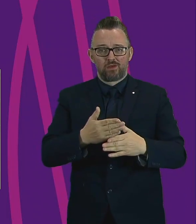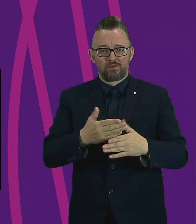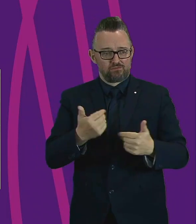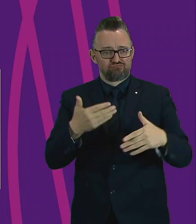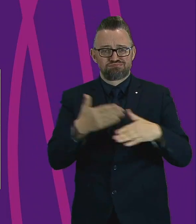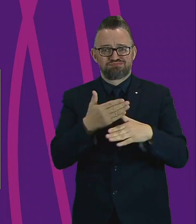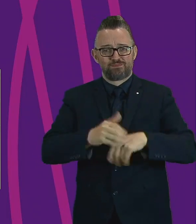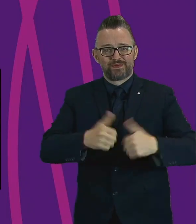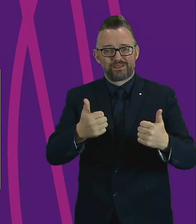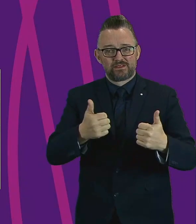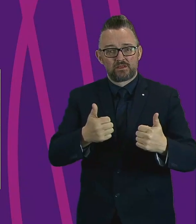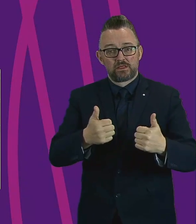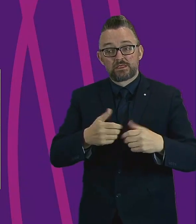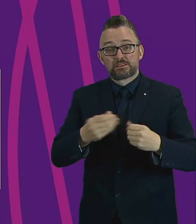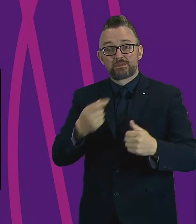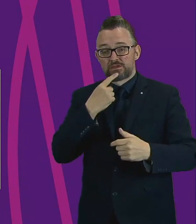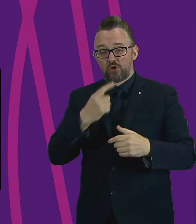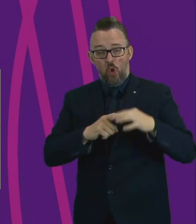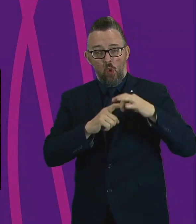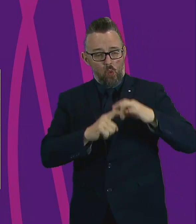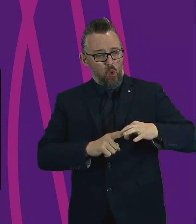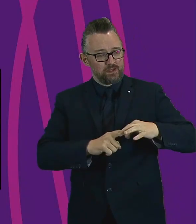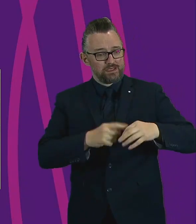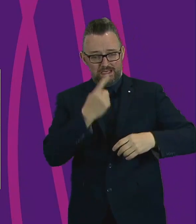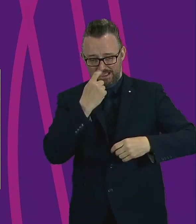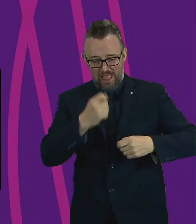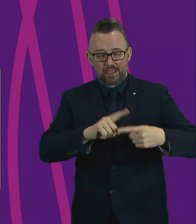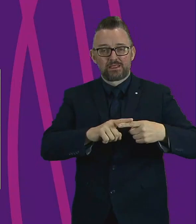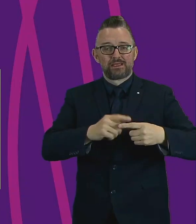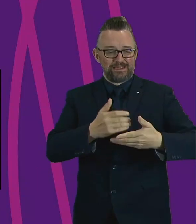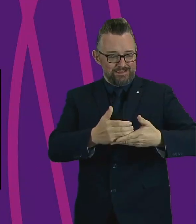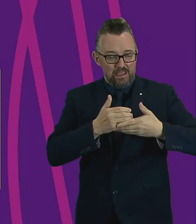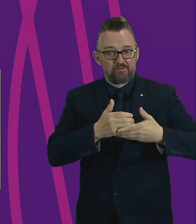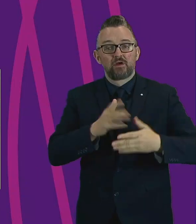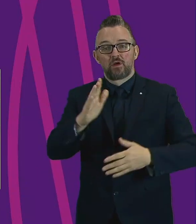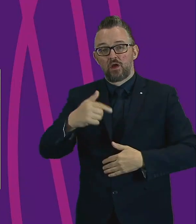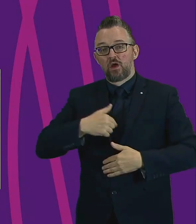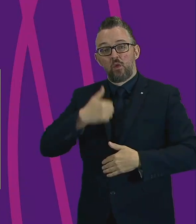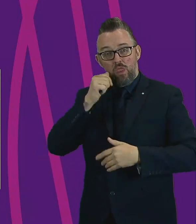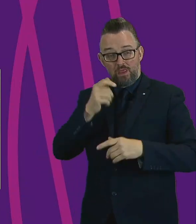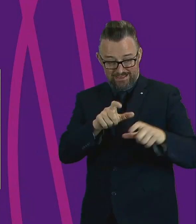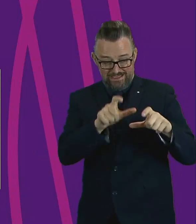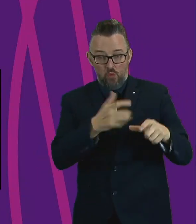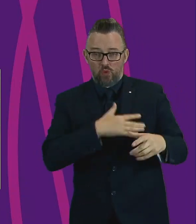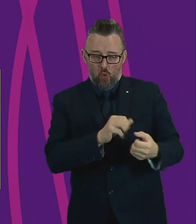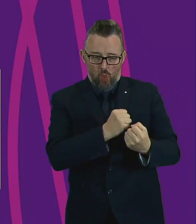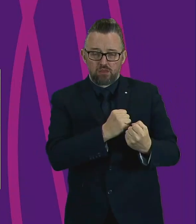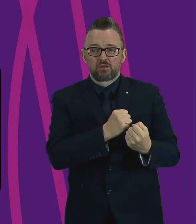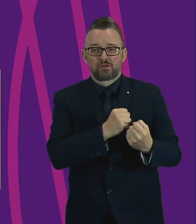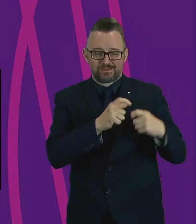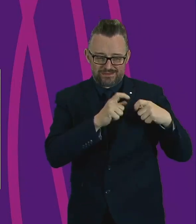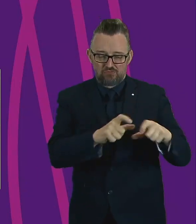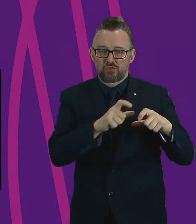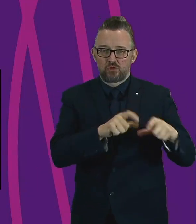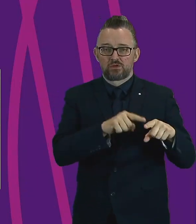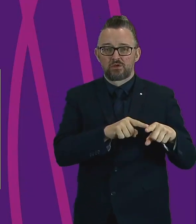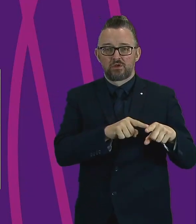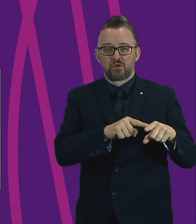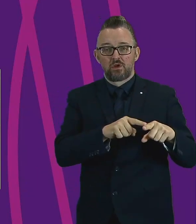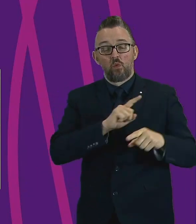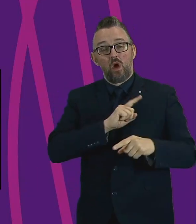have shown themselves to deliver quality and safe care, we will work hard to hang on to them, always remembering that